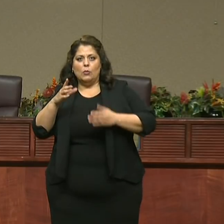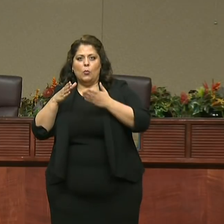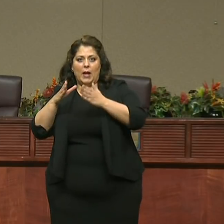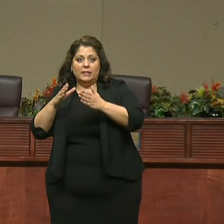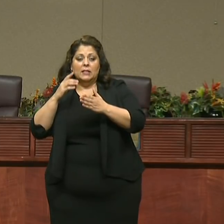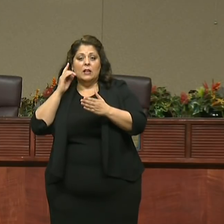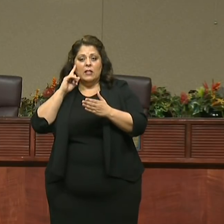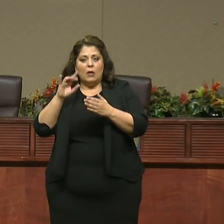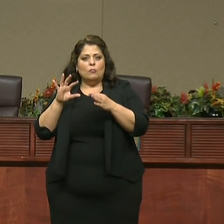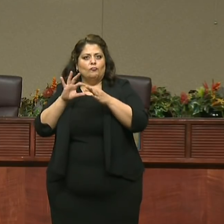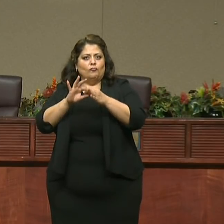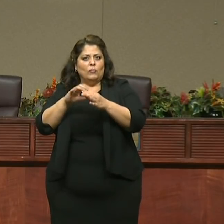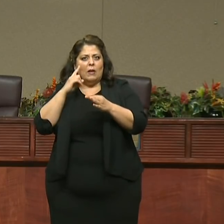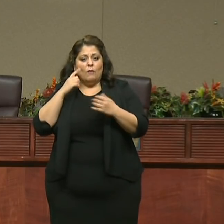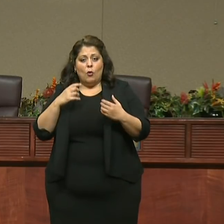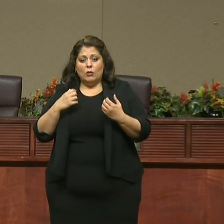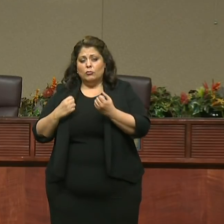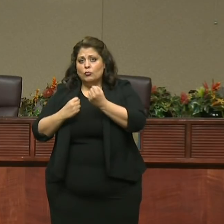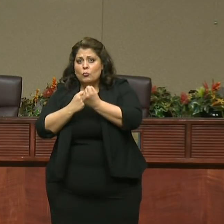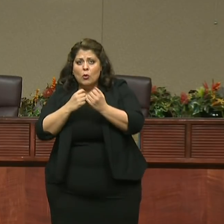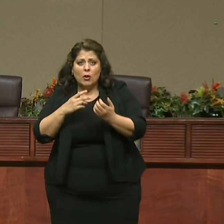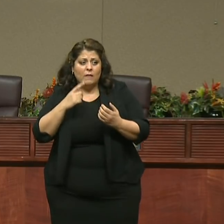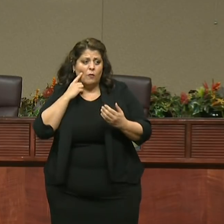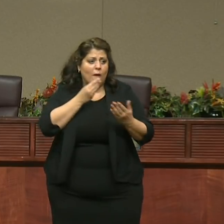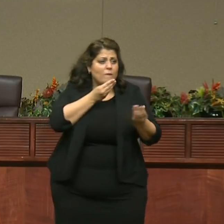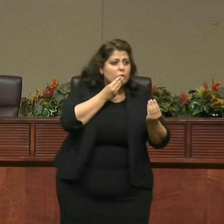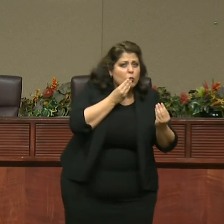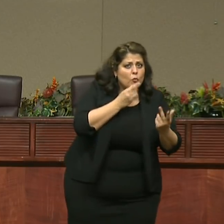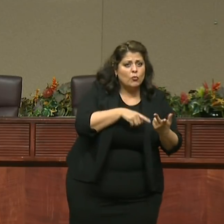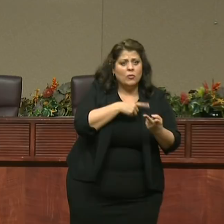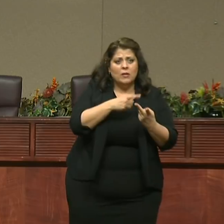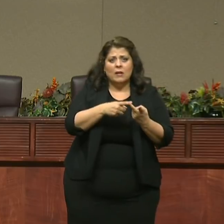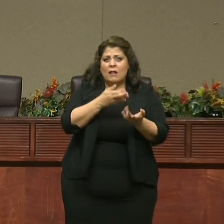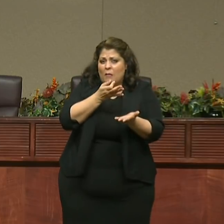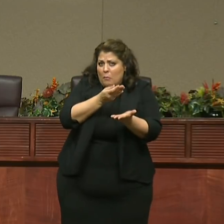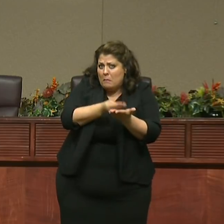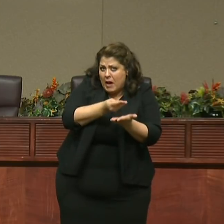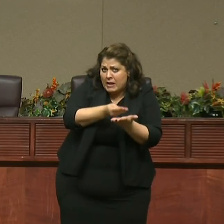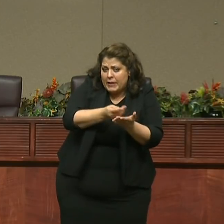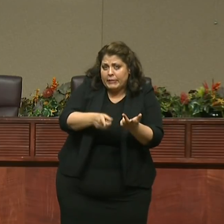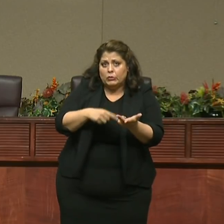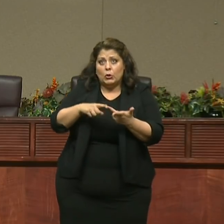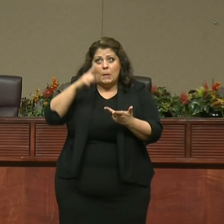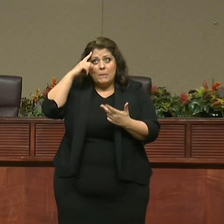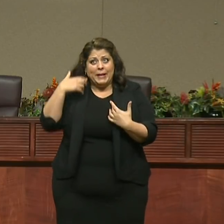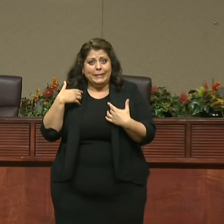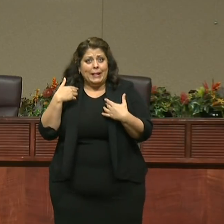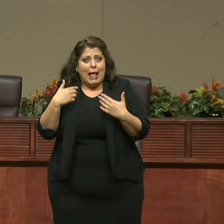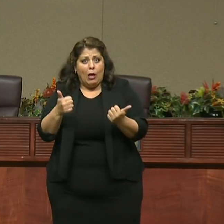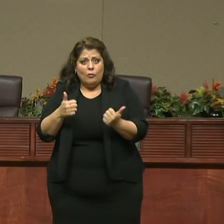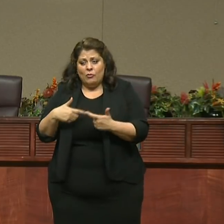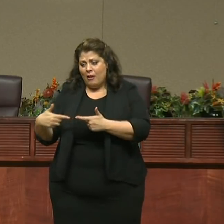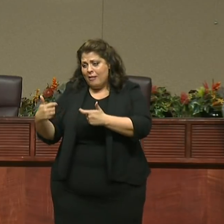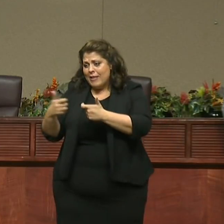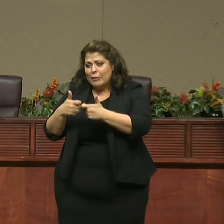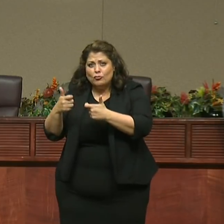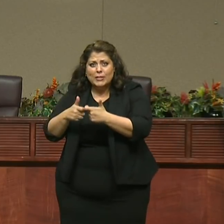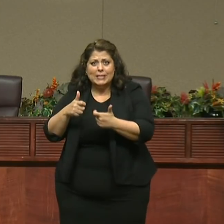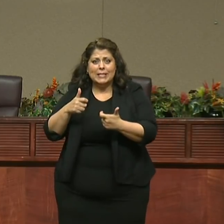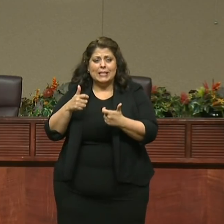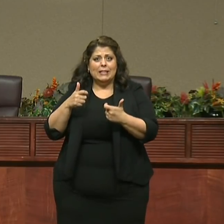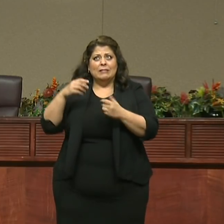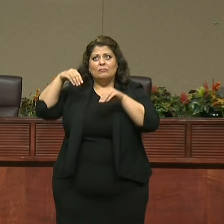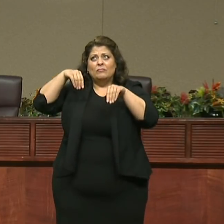support programs that include food, financial resources, mental health assistance, utility assistance. So much